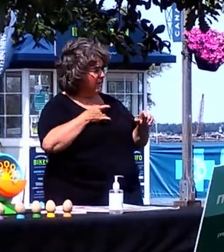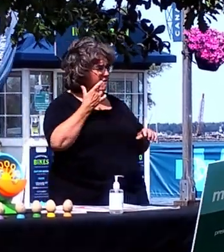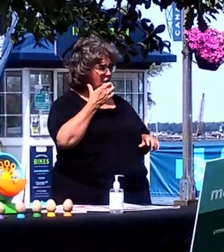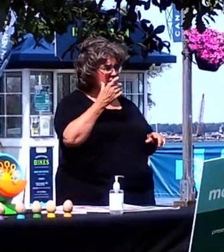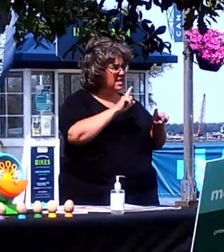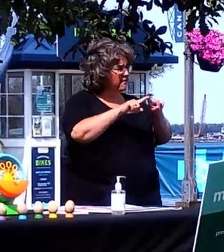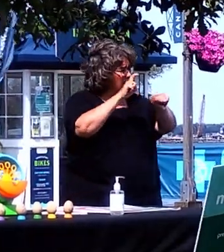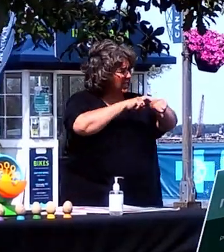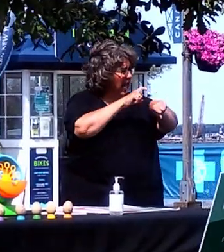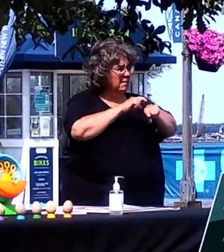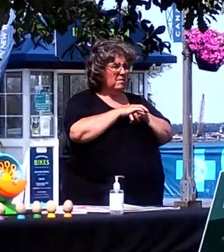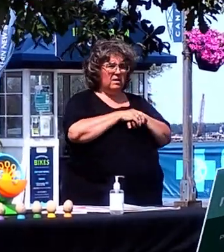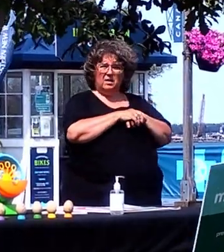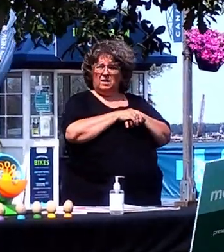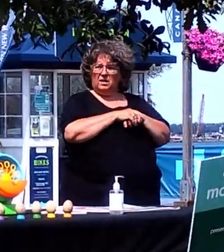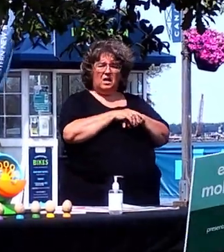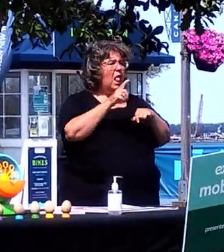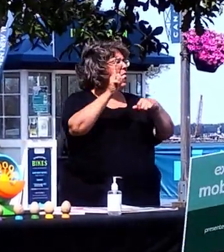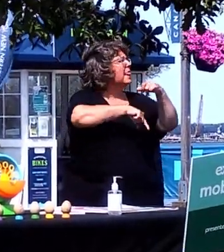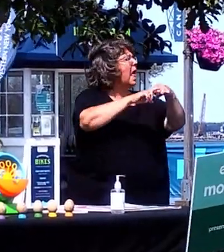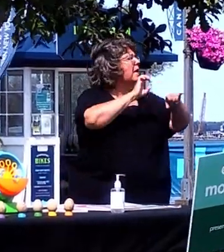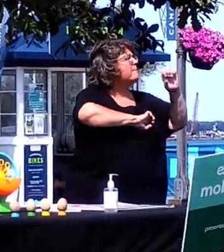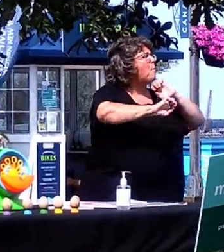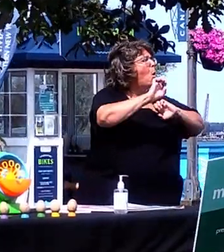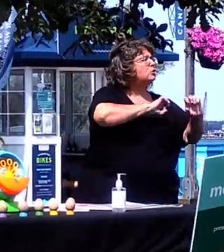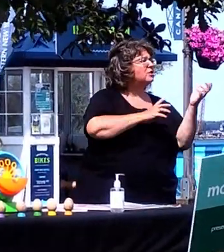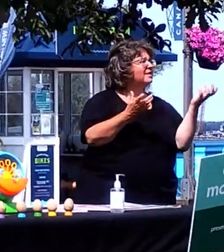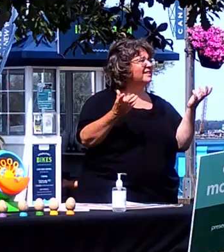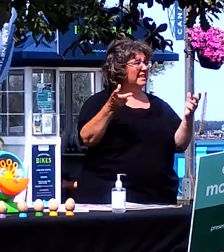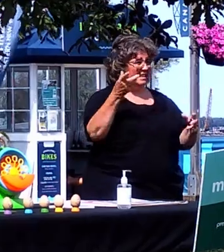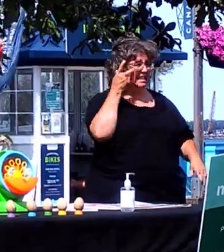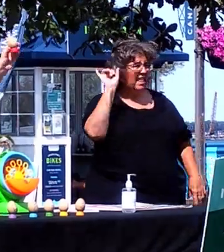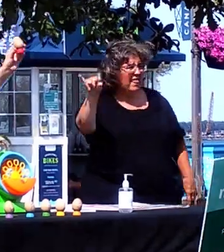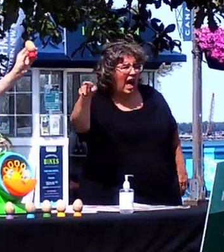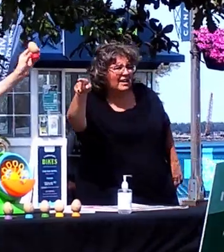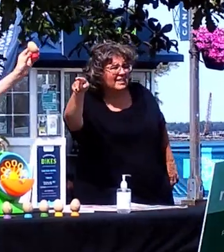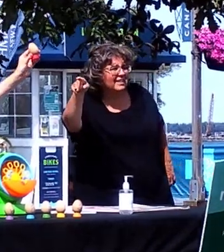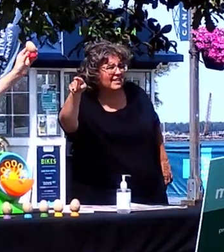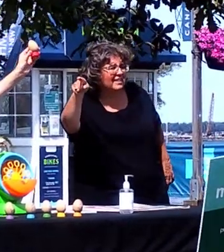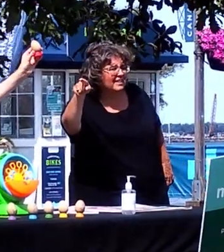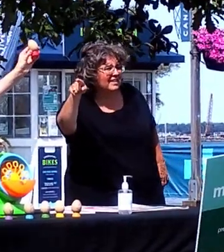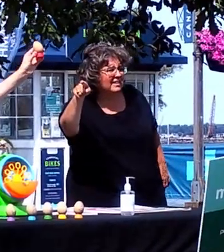at different times of the day. My last emotion, do you guys see this one?